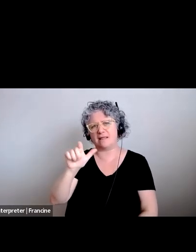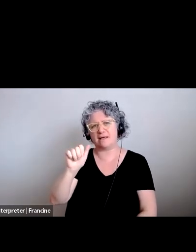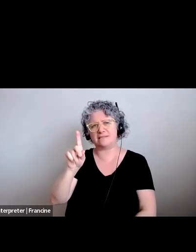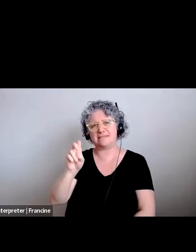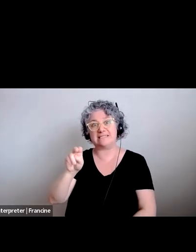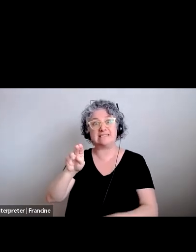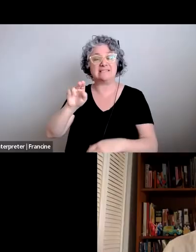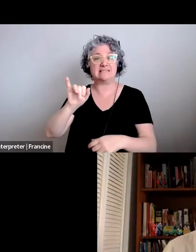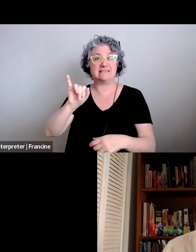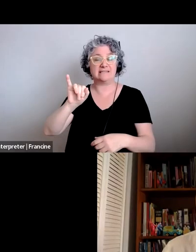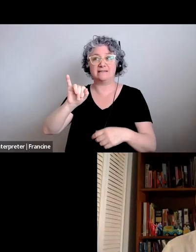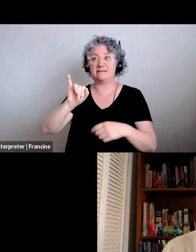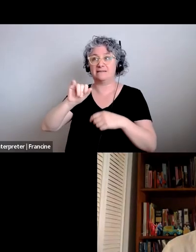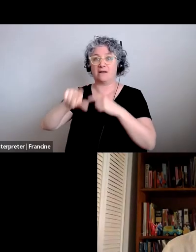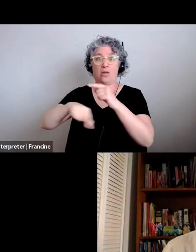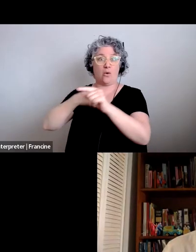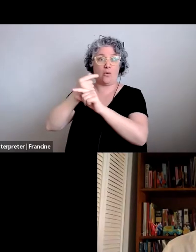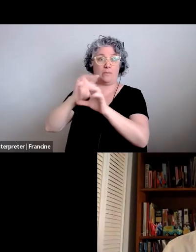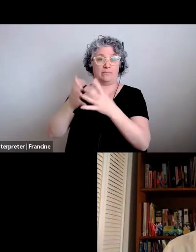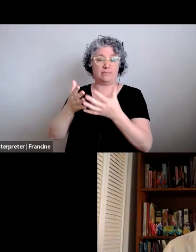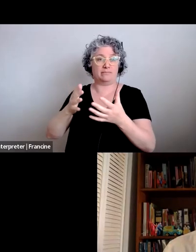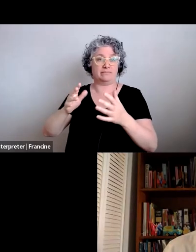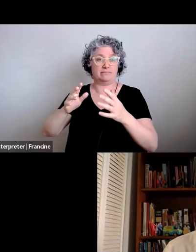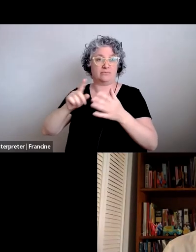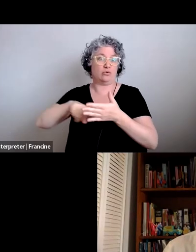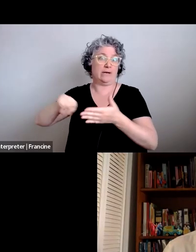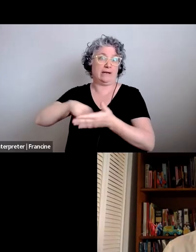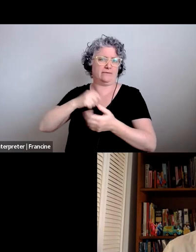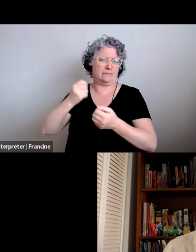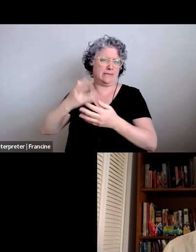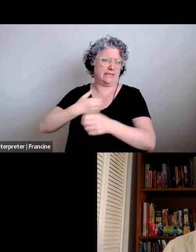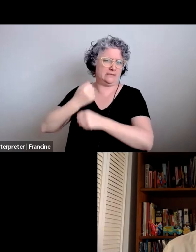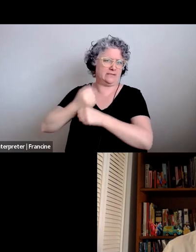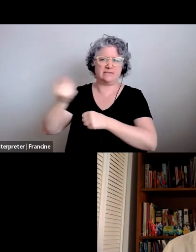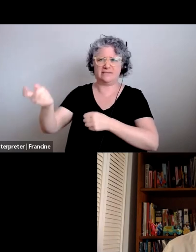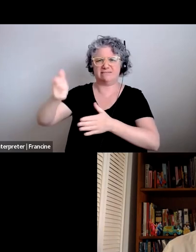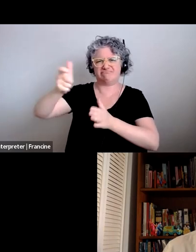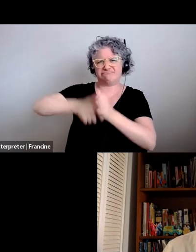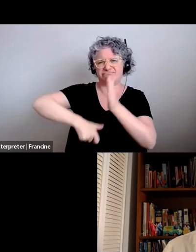writing about this. I think it was in Canadian Notes and Queries, saying this,